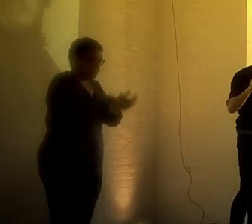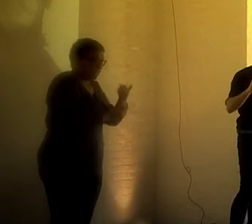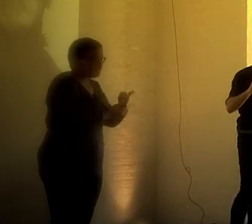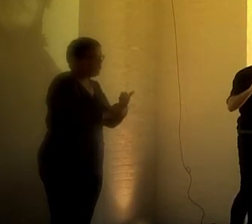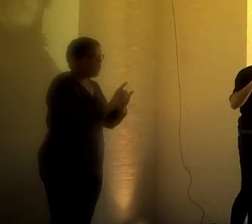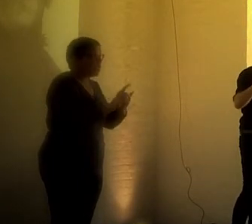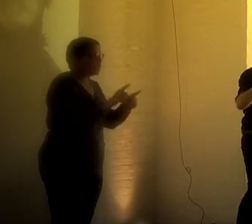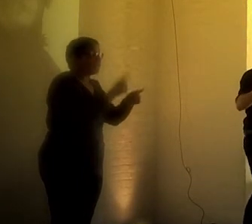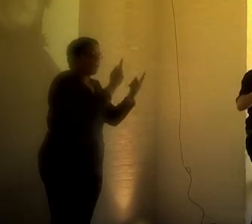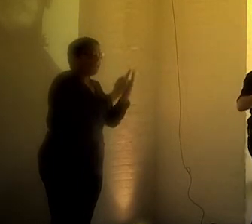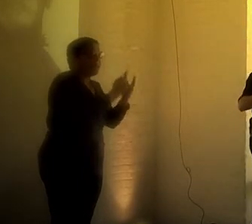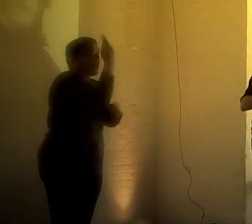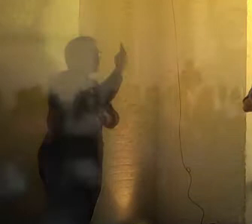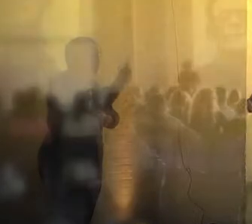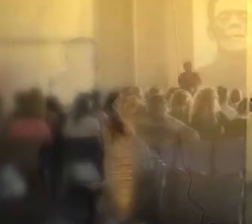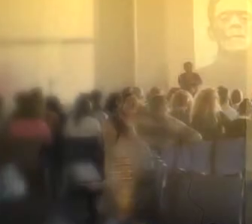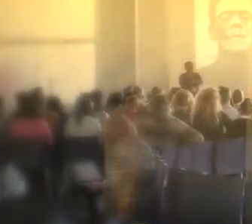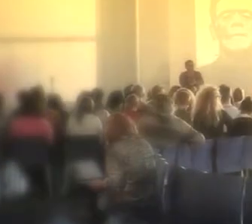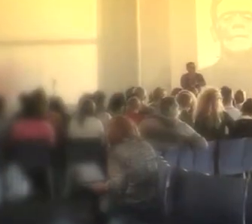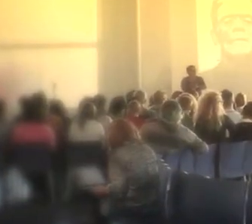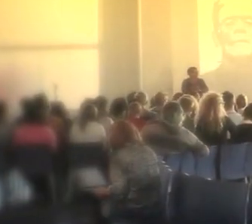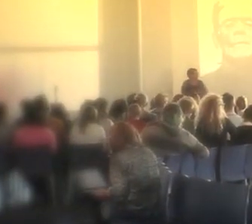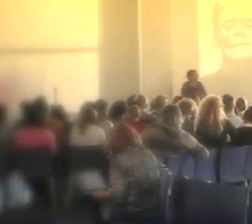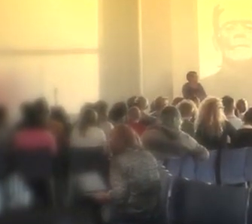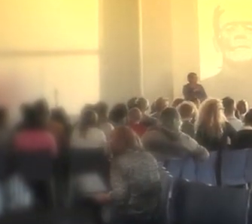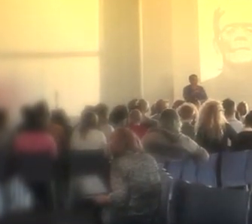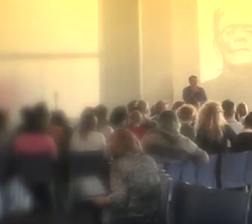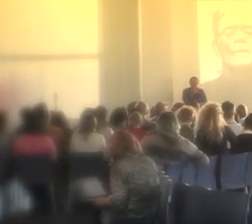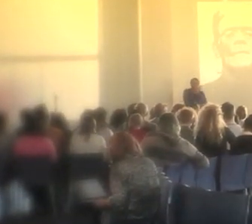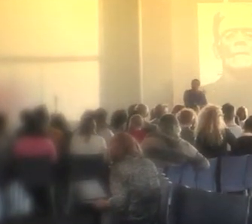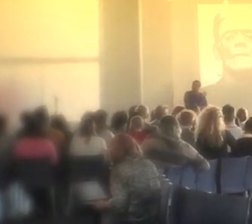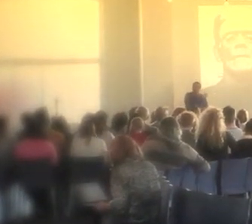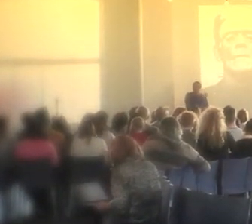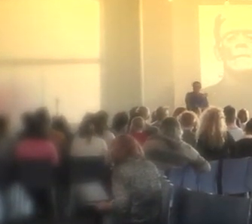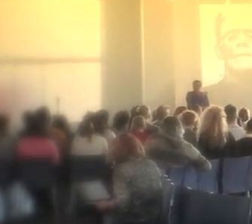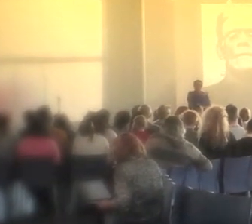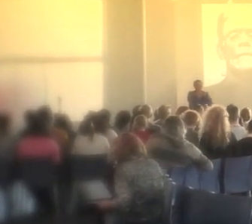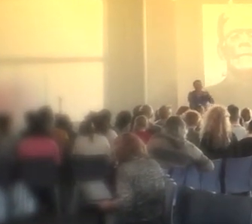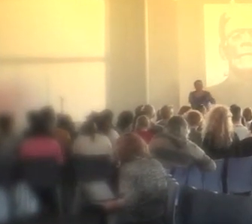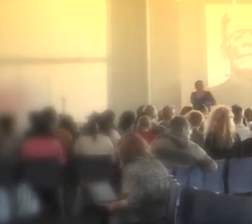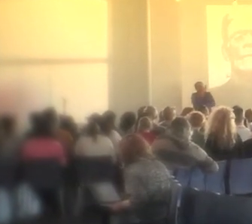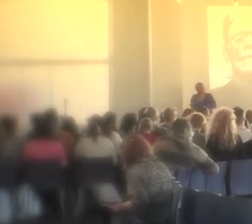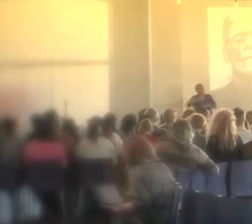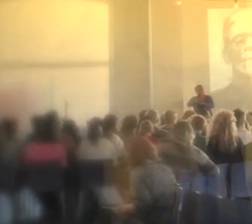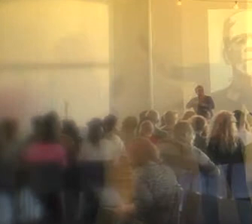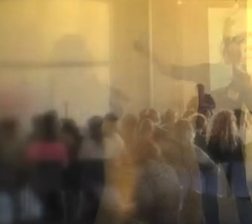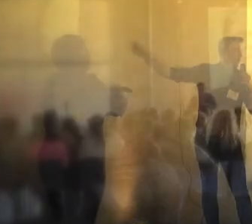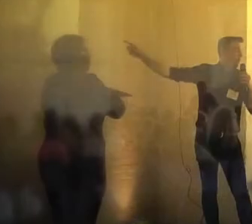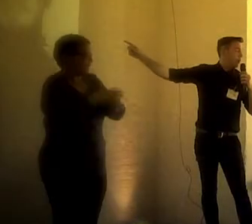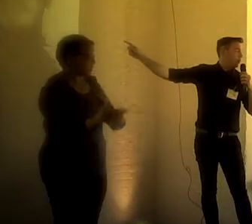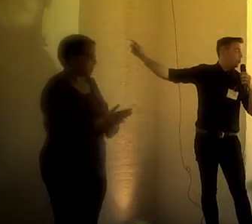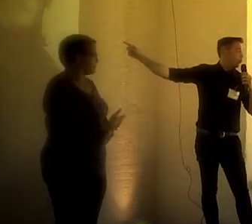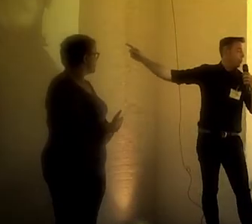21st century as I think you'll find, okay? And that's why I use him. Because he, for me, this guy